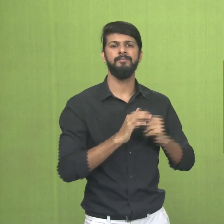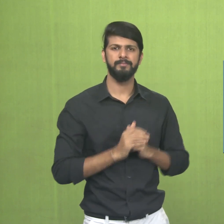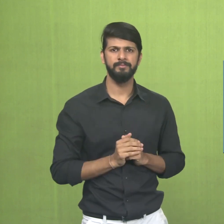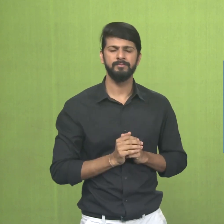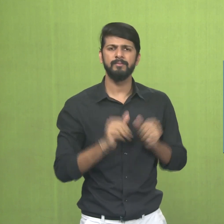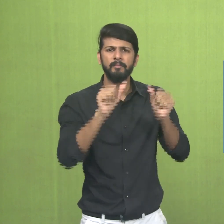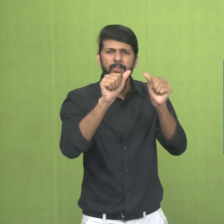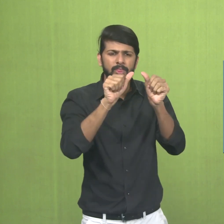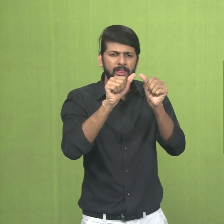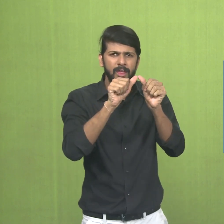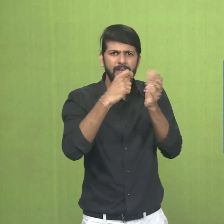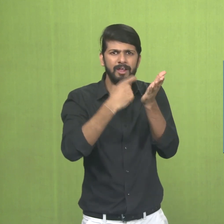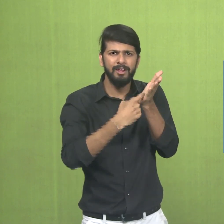scene from the Mahabharata.